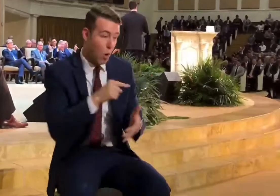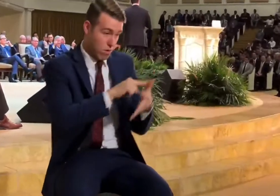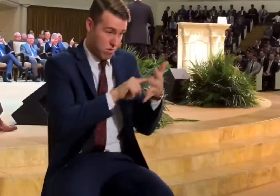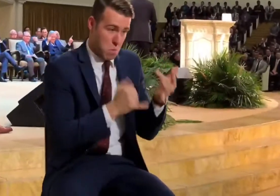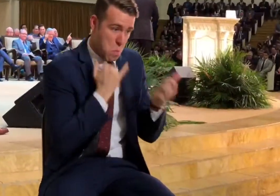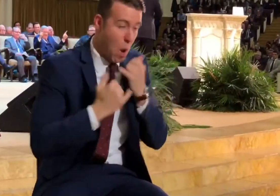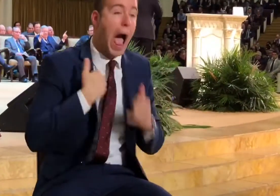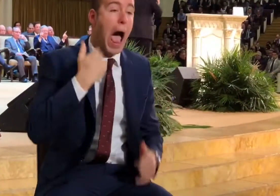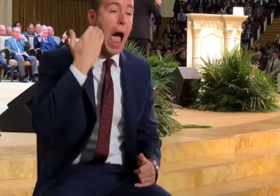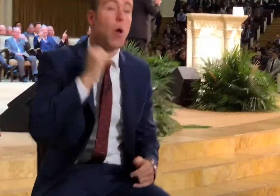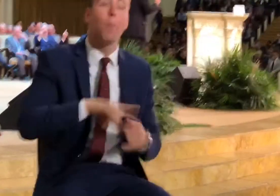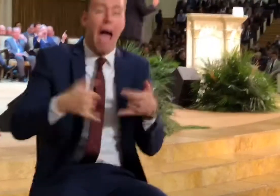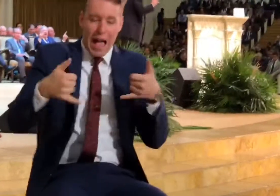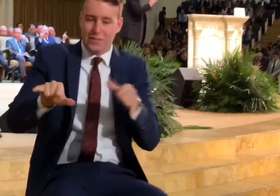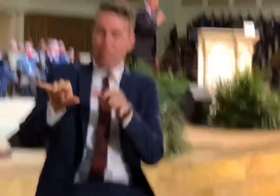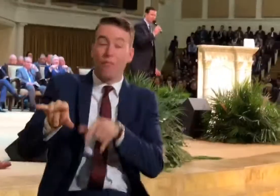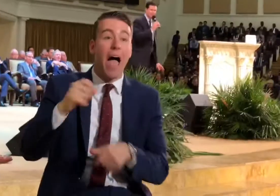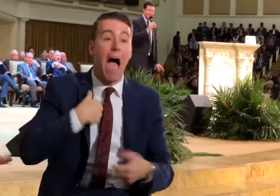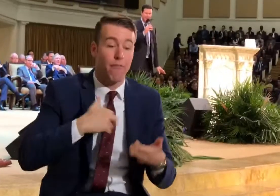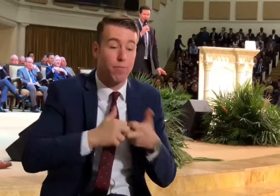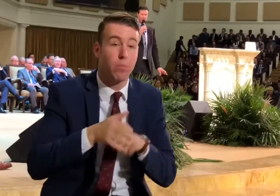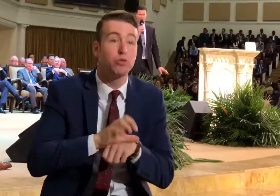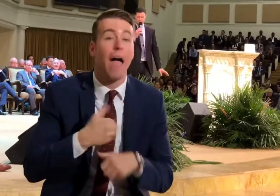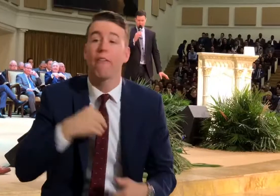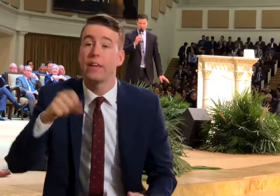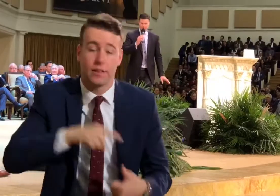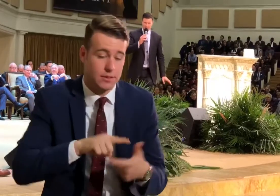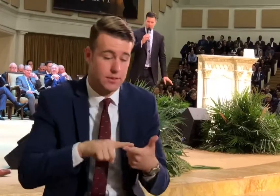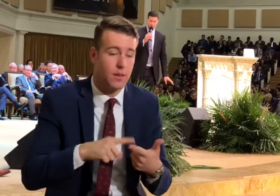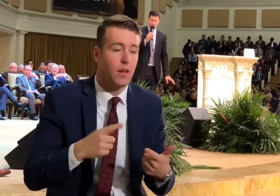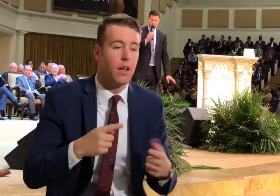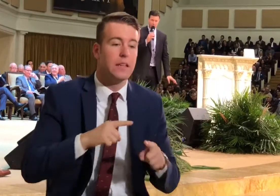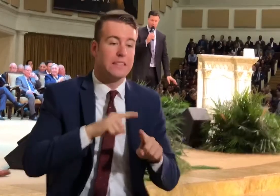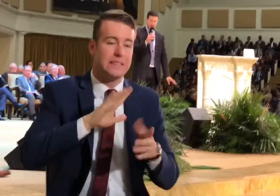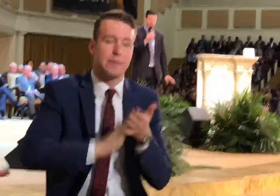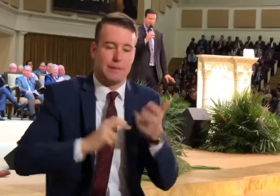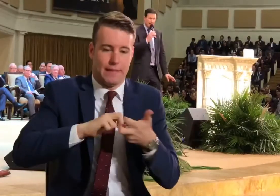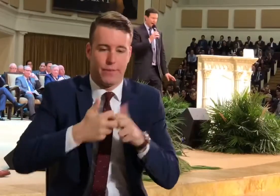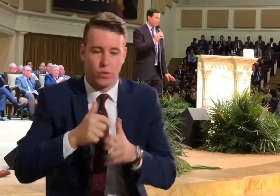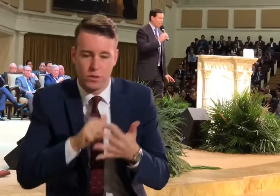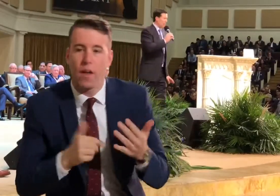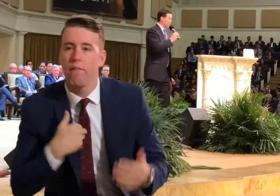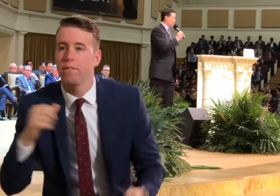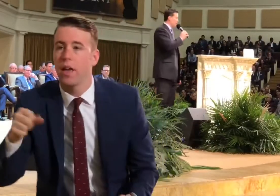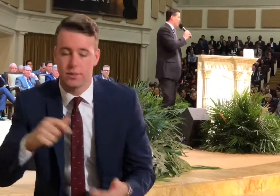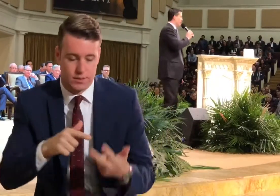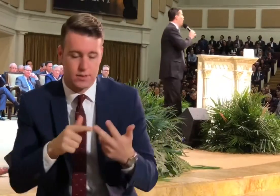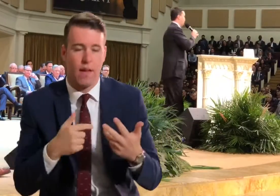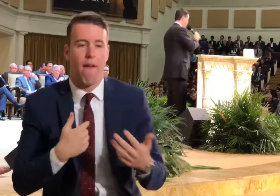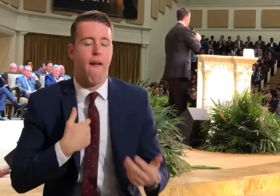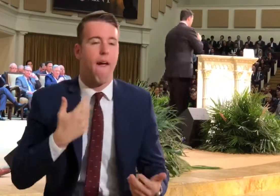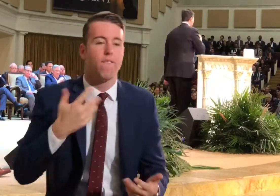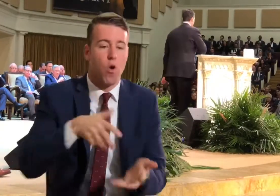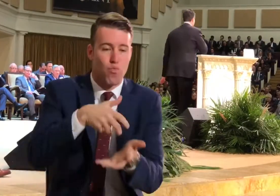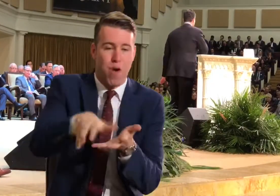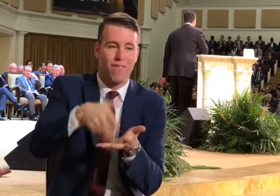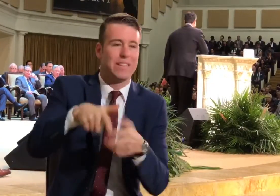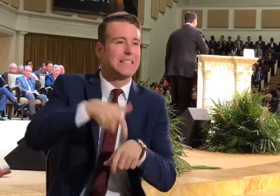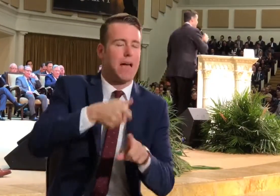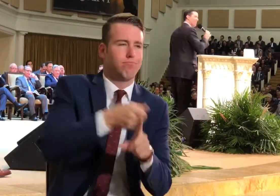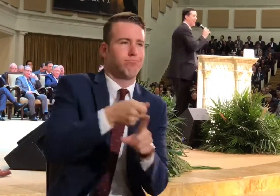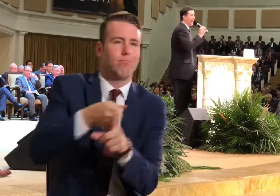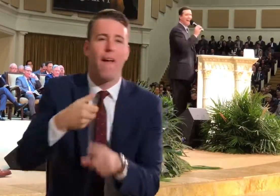I know there's been problems. I know there's been difficulties. I know there's been rough